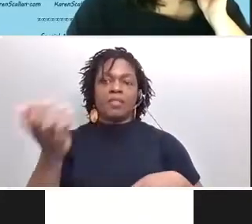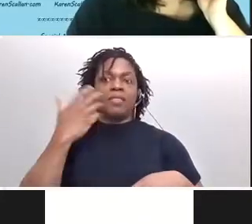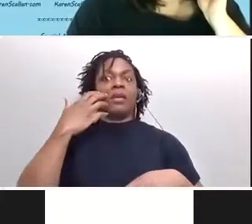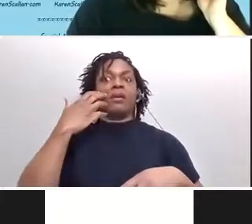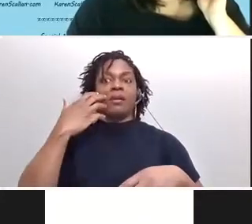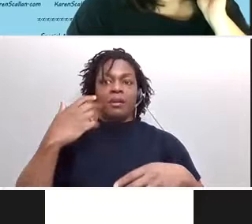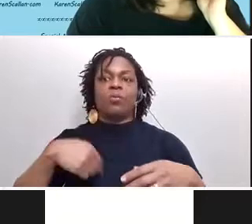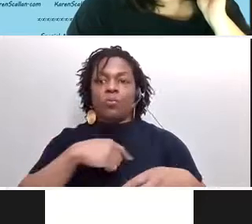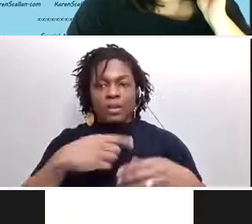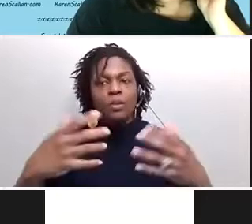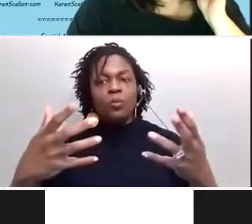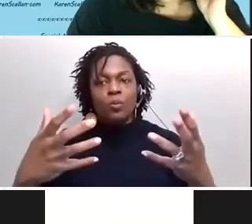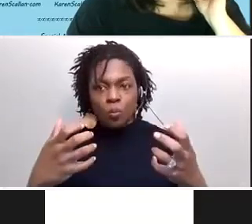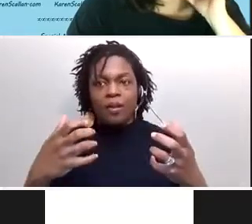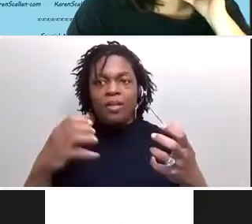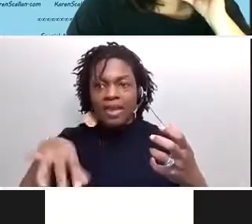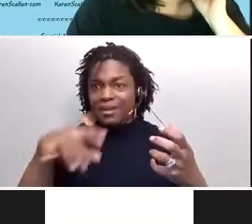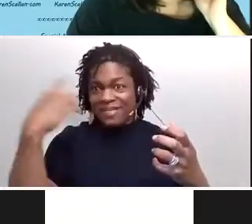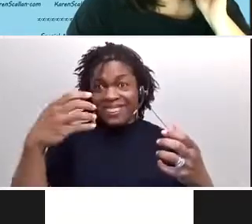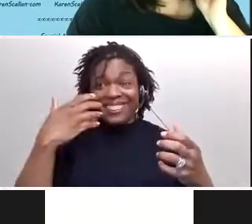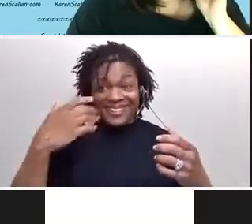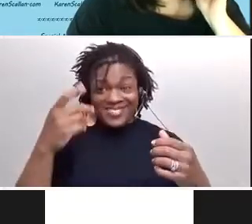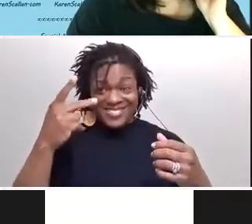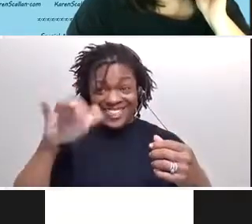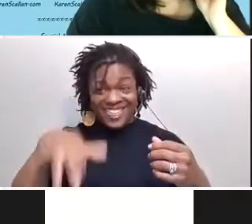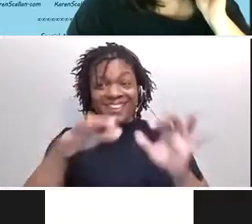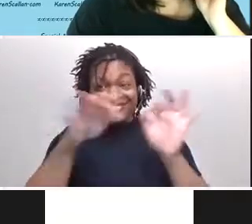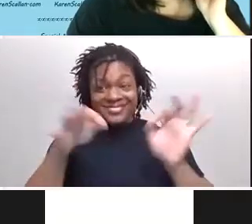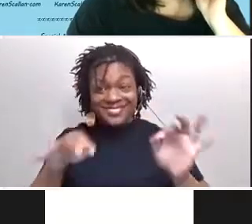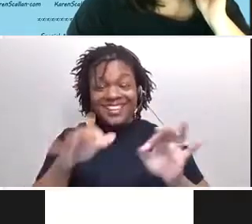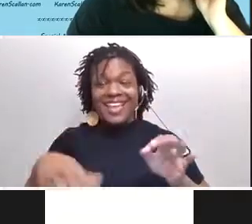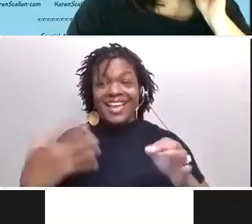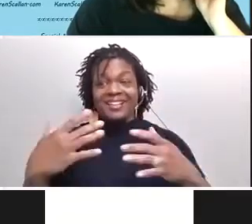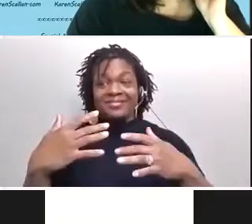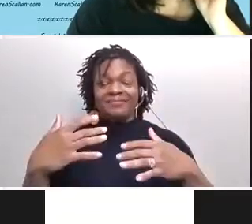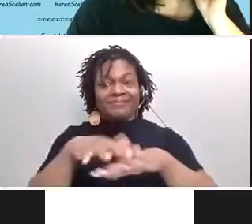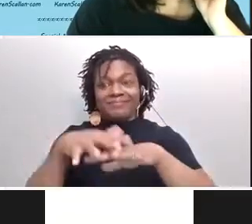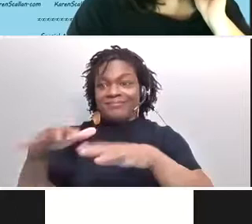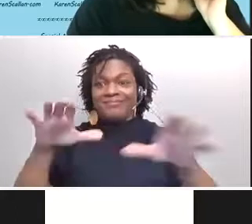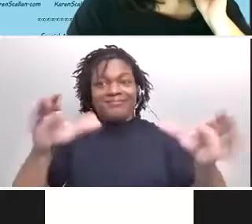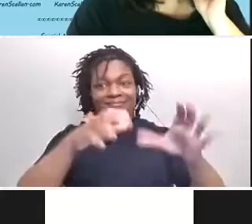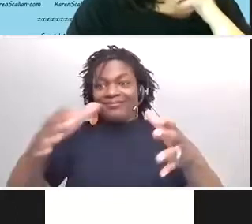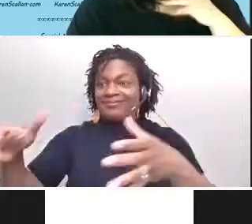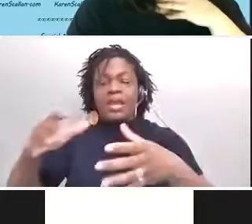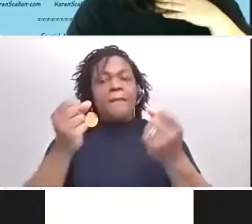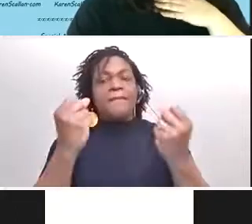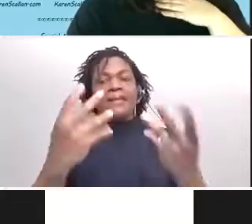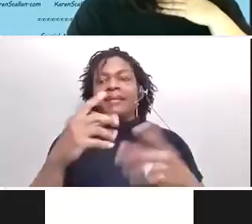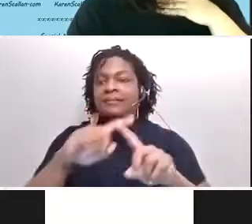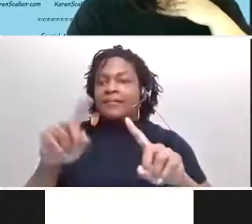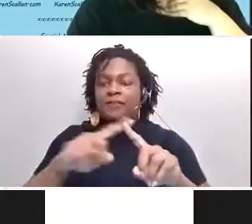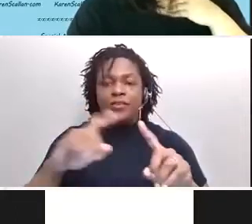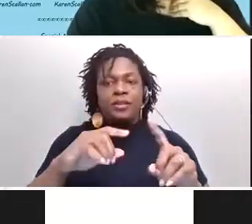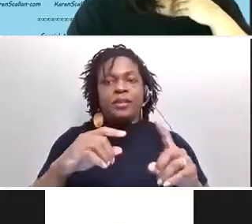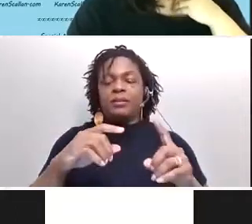with diversity. And so like this, the intersectionality, this first bullet, really we wanted